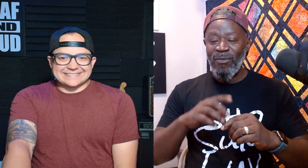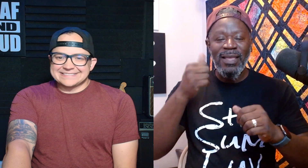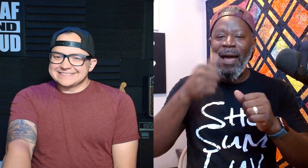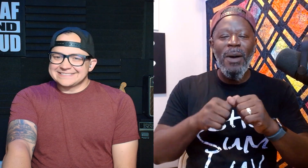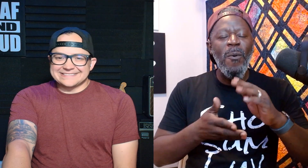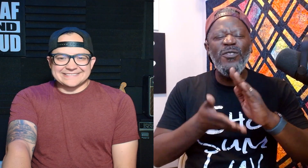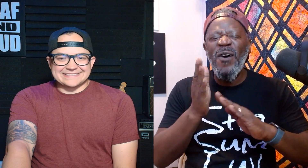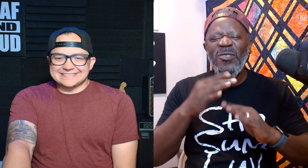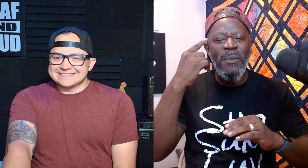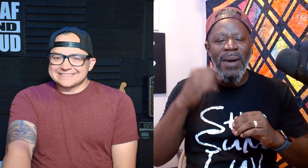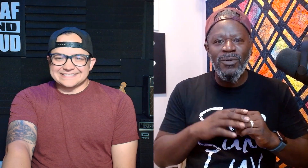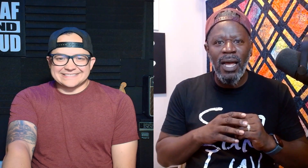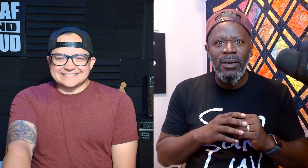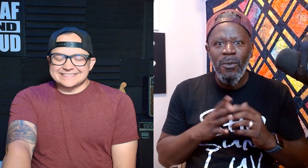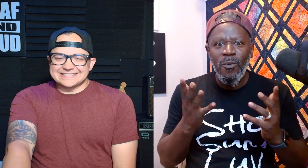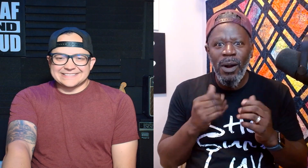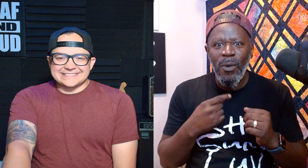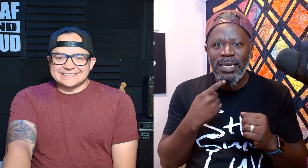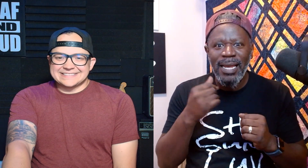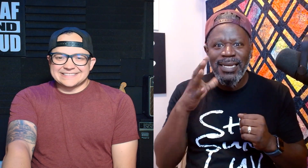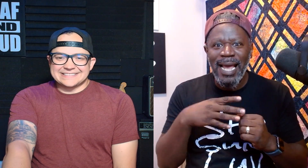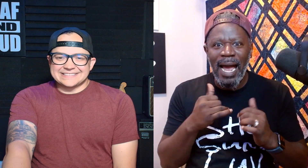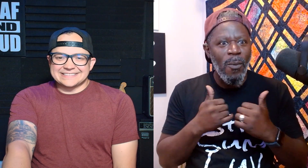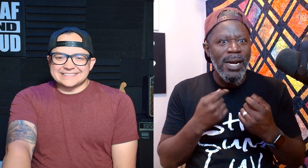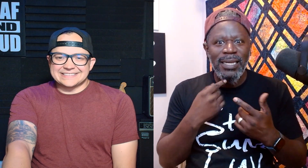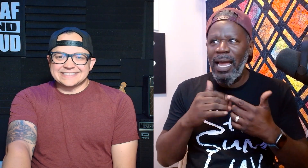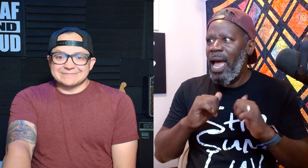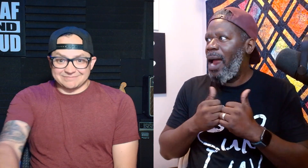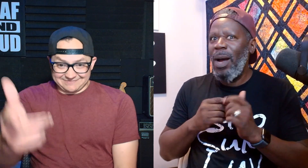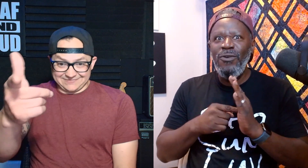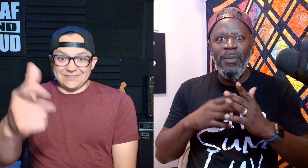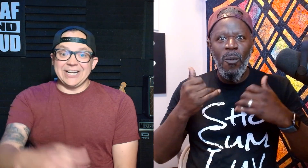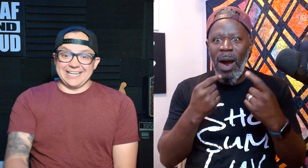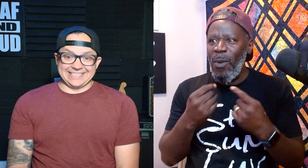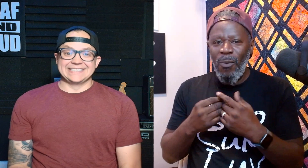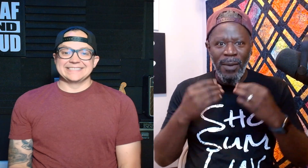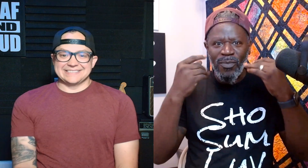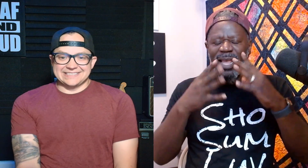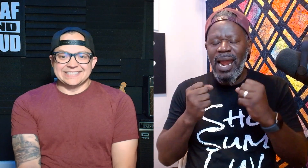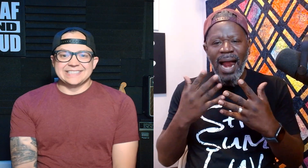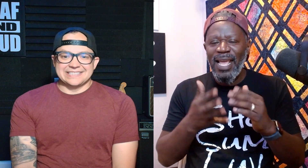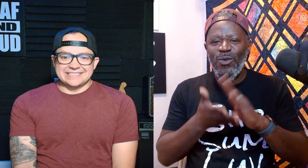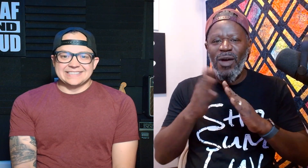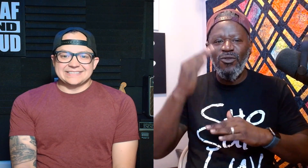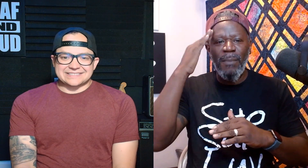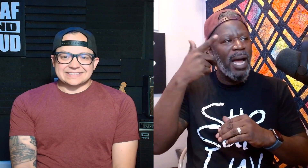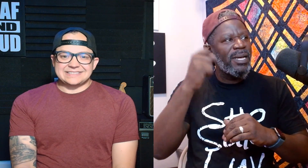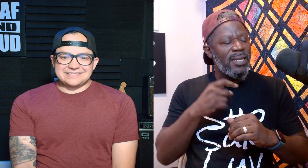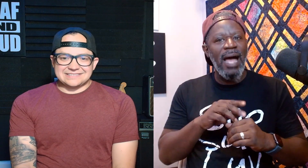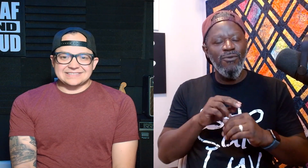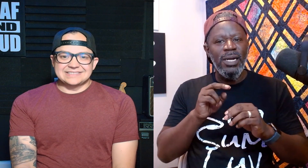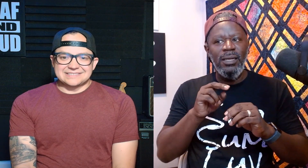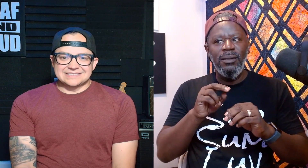Dre. And I remember what was running through my mind was like, what am I going to say to this guy? What can I say? How do I rap? Right. What? A lot of things was running through my